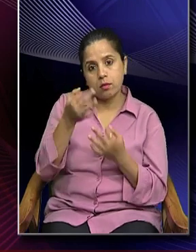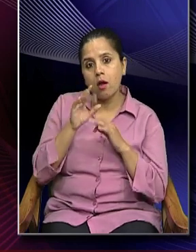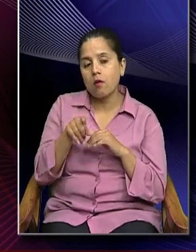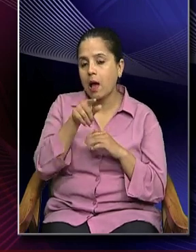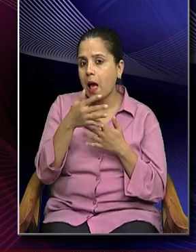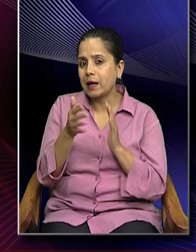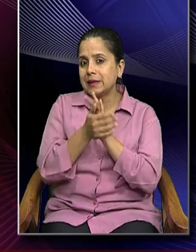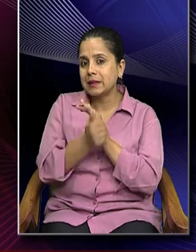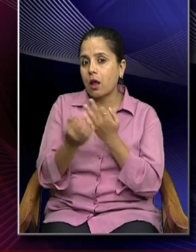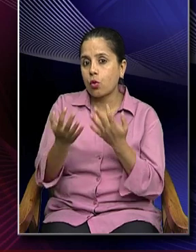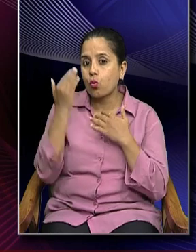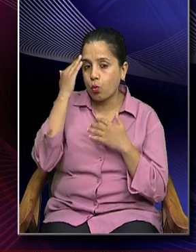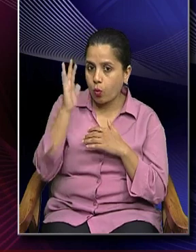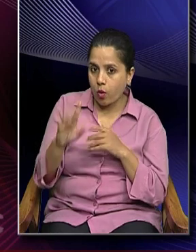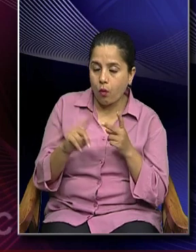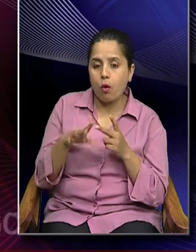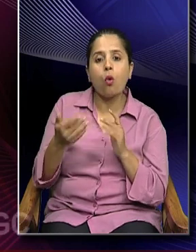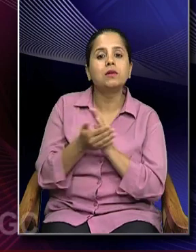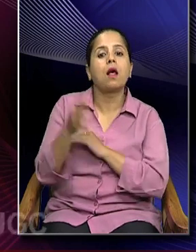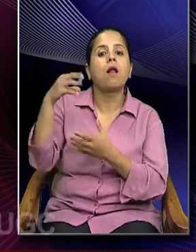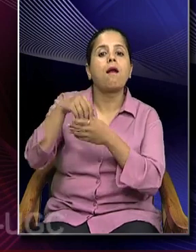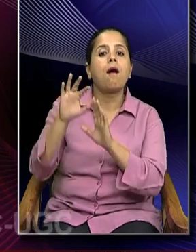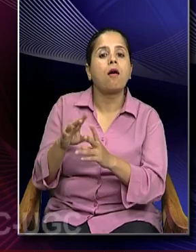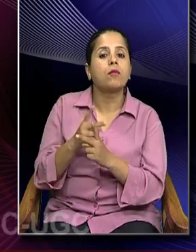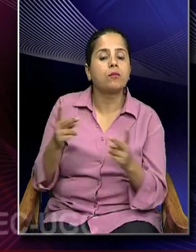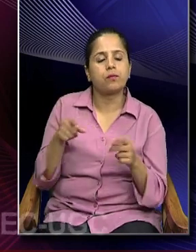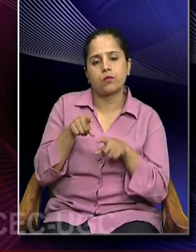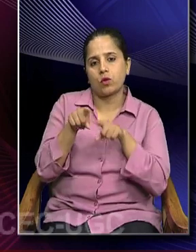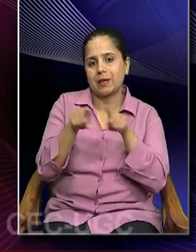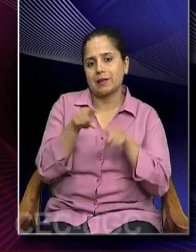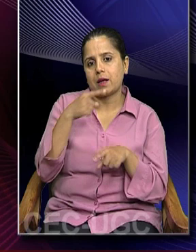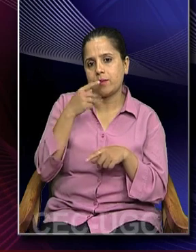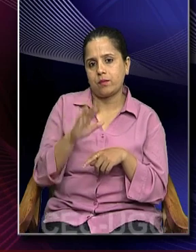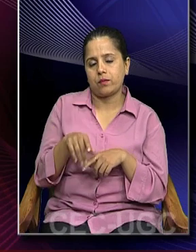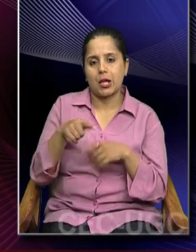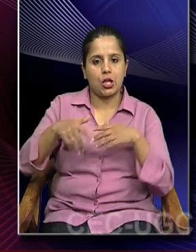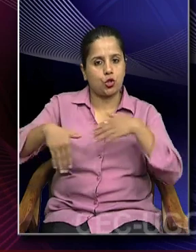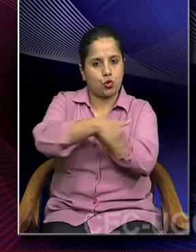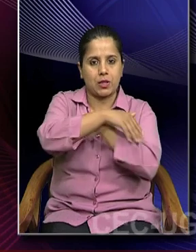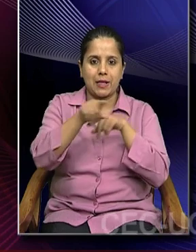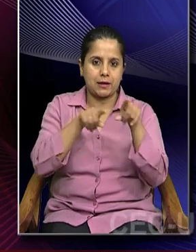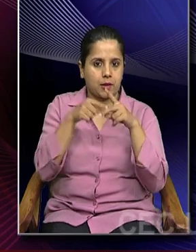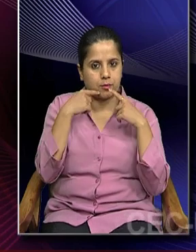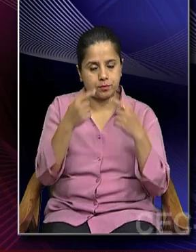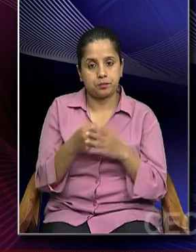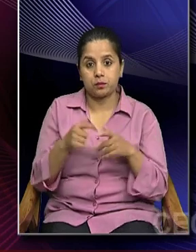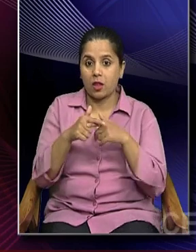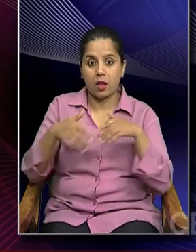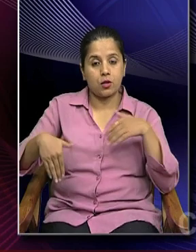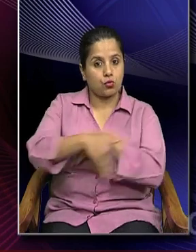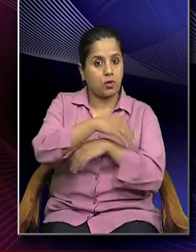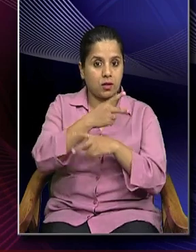specific skill or the competency. Let's take an example from the engineering. In the